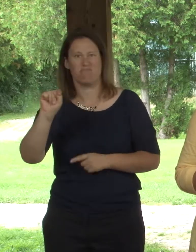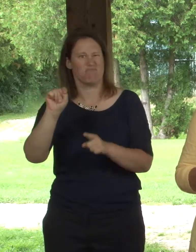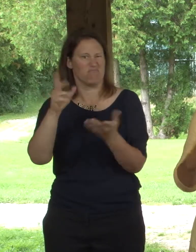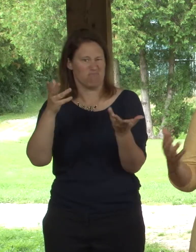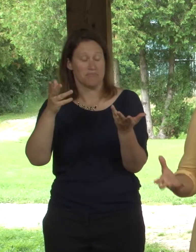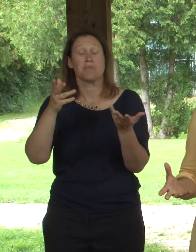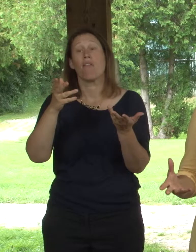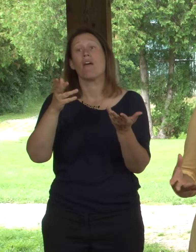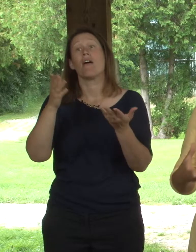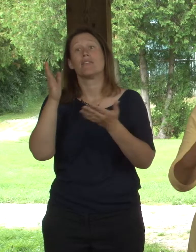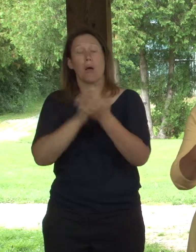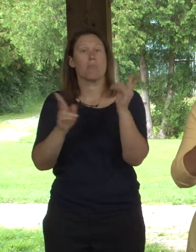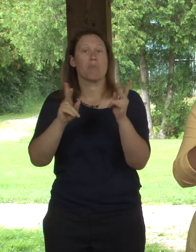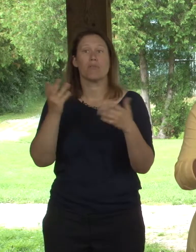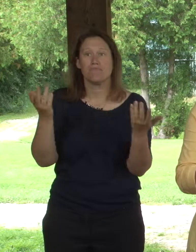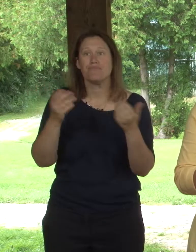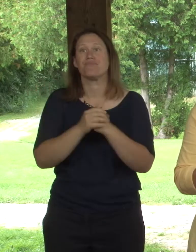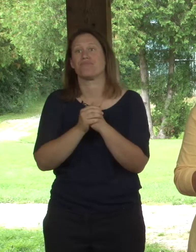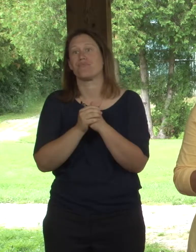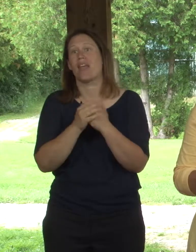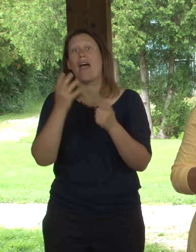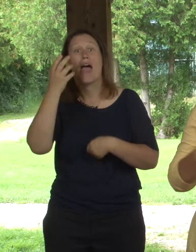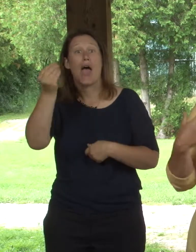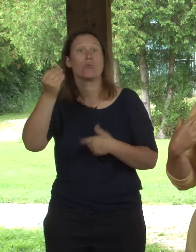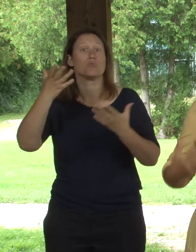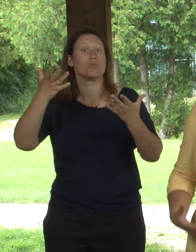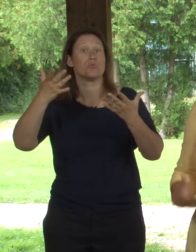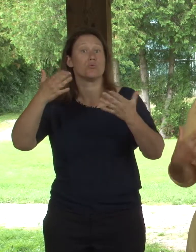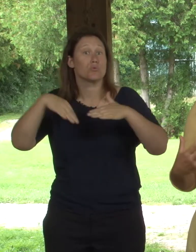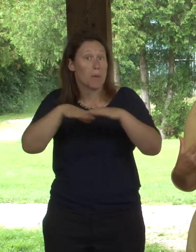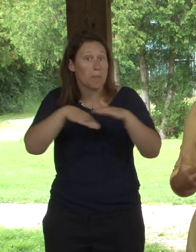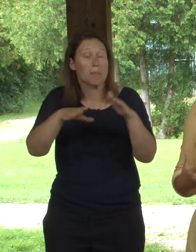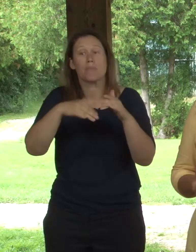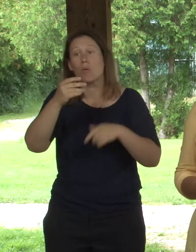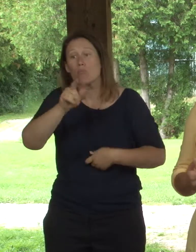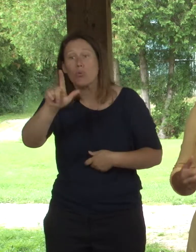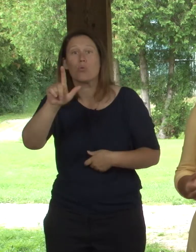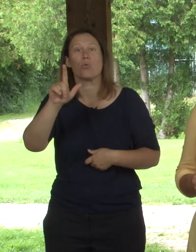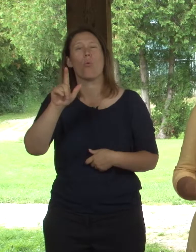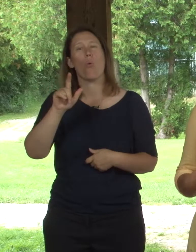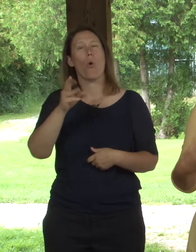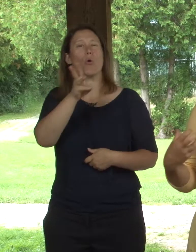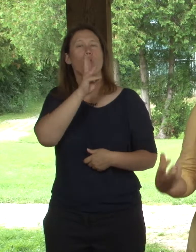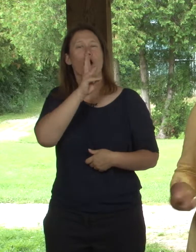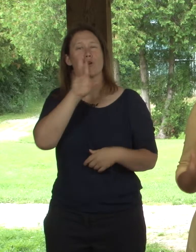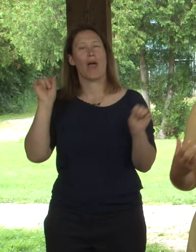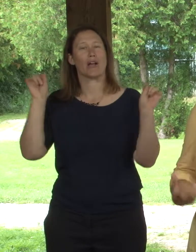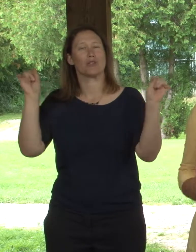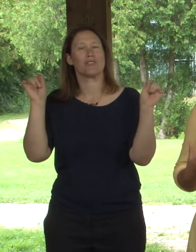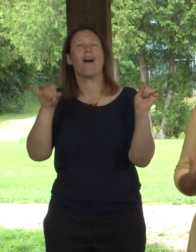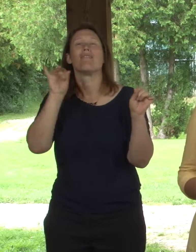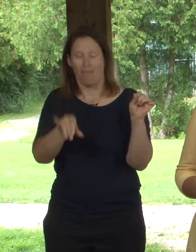pool and either swimming or doing some water aerobics. Very good for those of us that have problems with